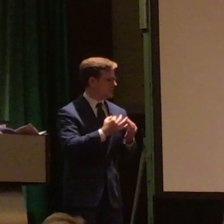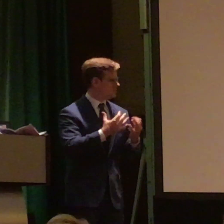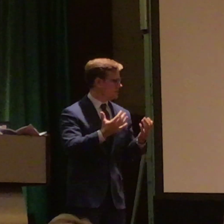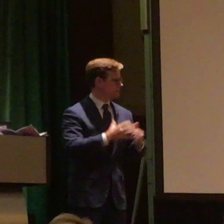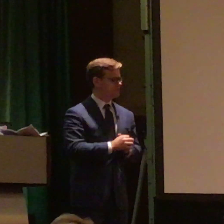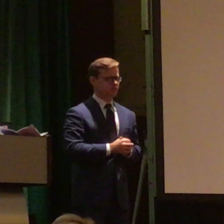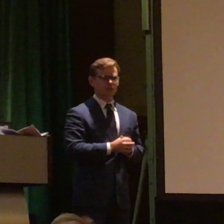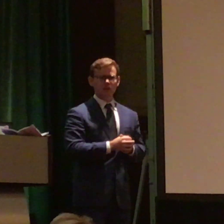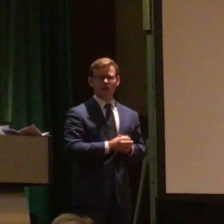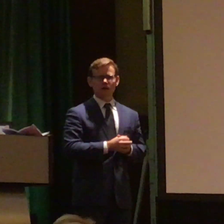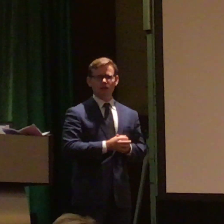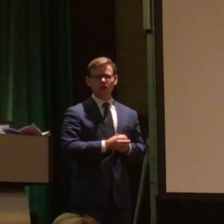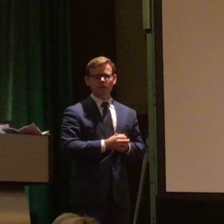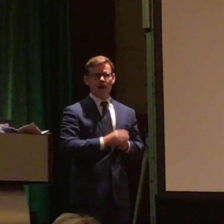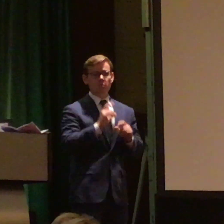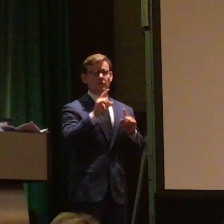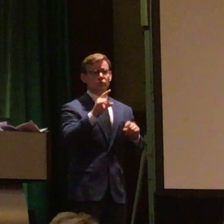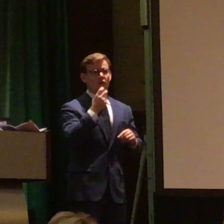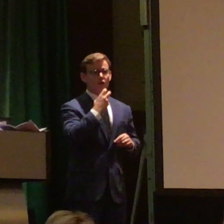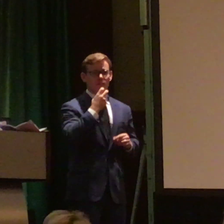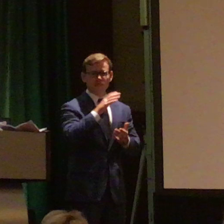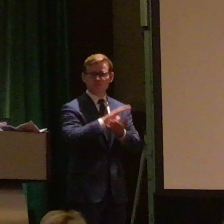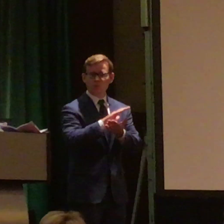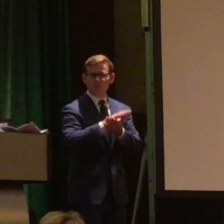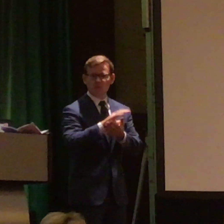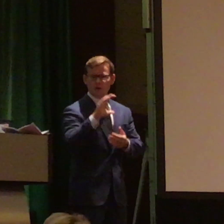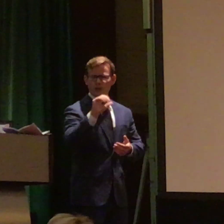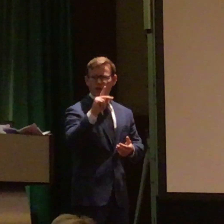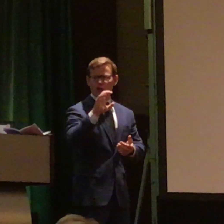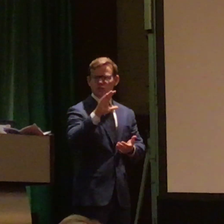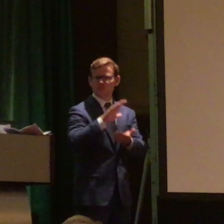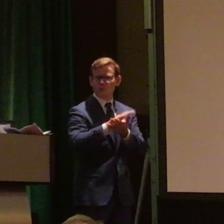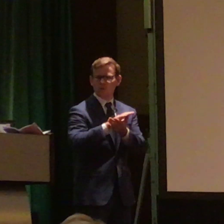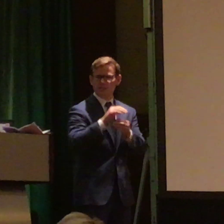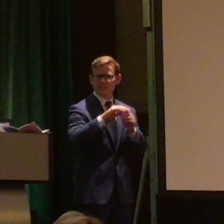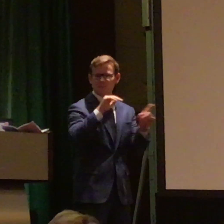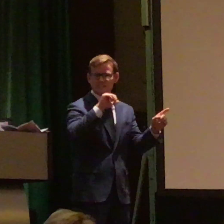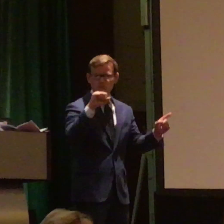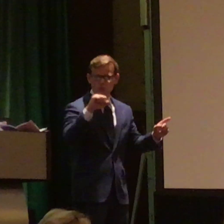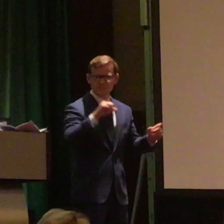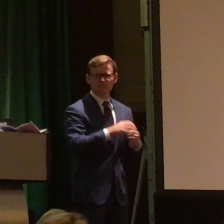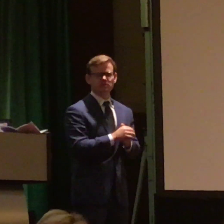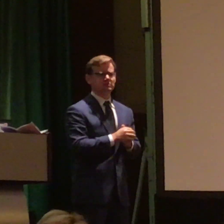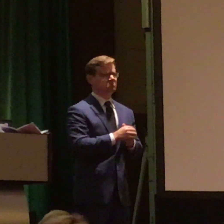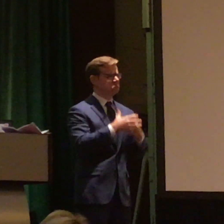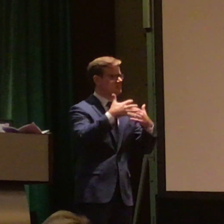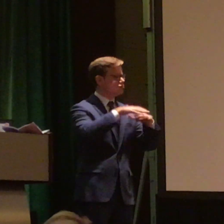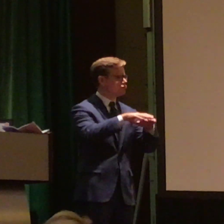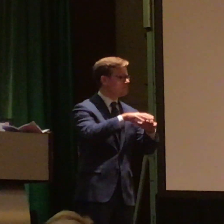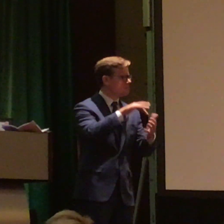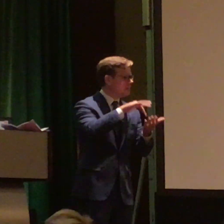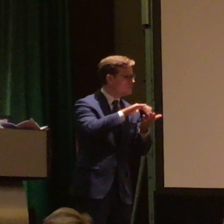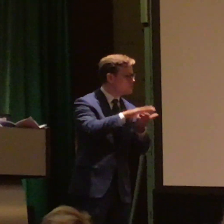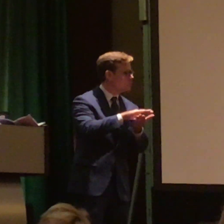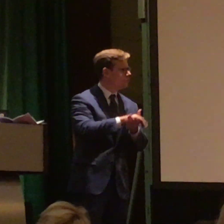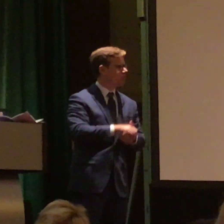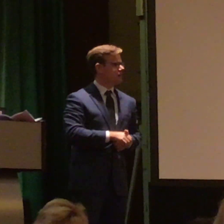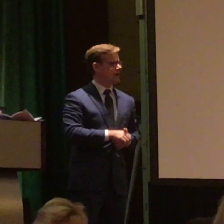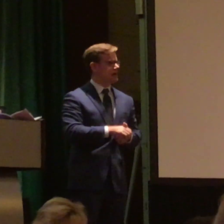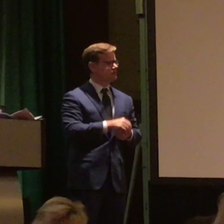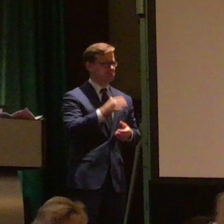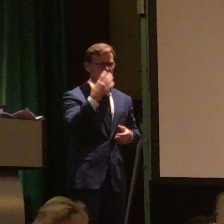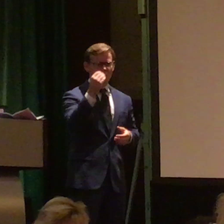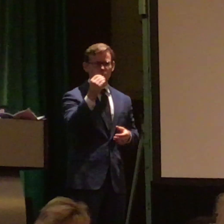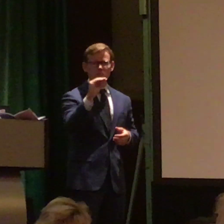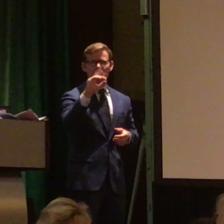adults. Some deaf people come from deaf families. I graduated from the Clark School,